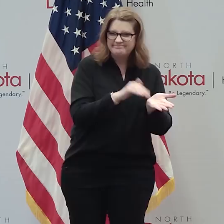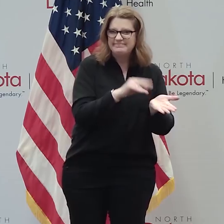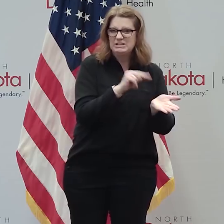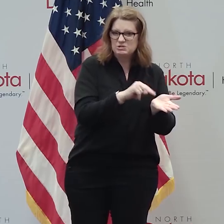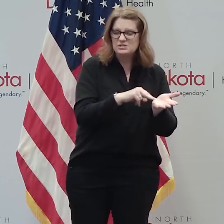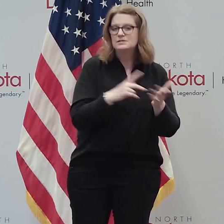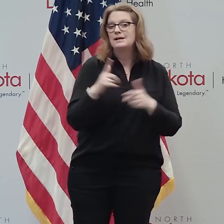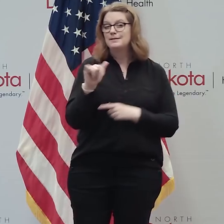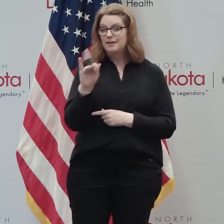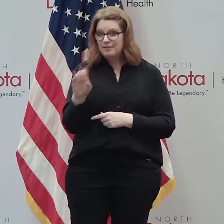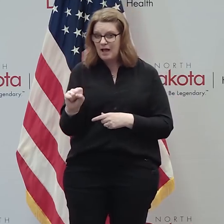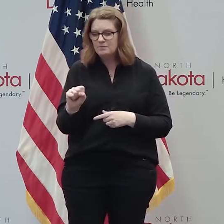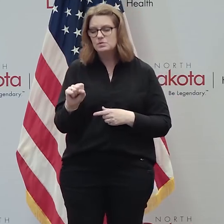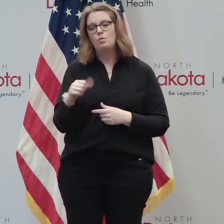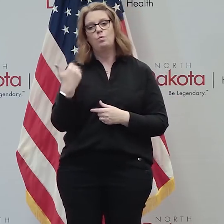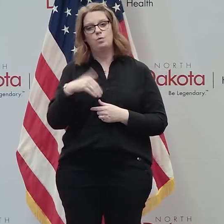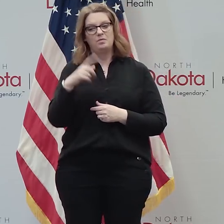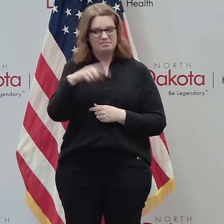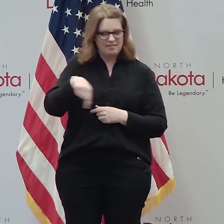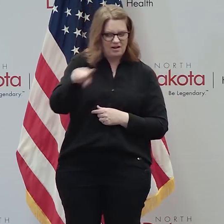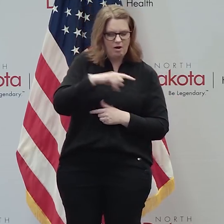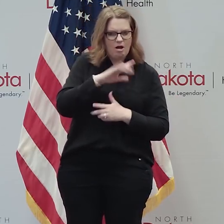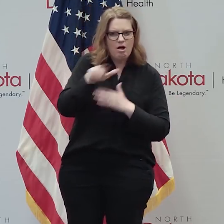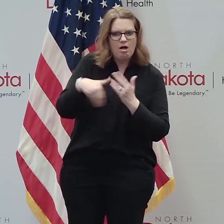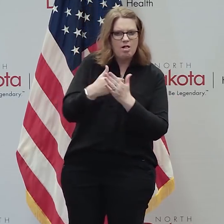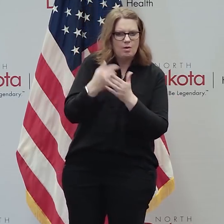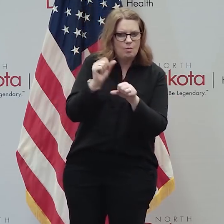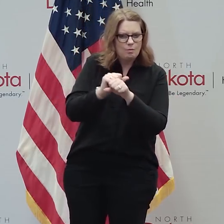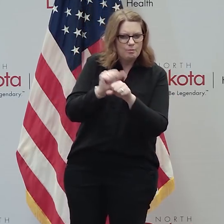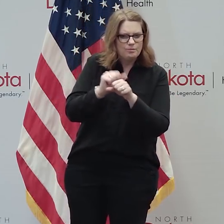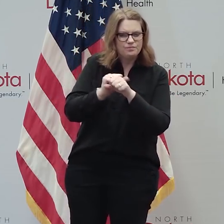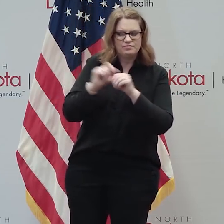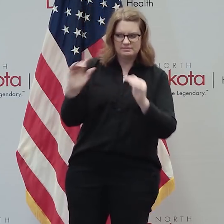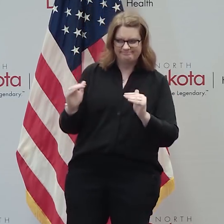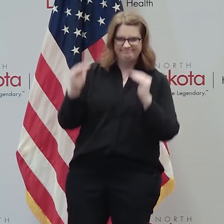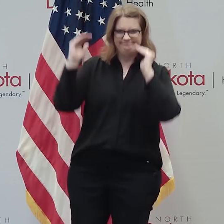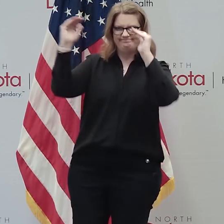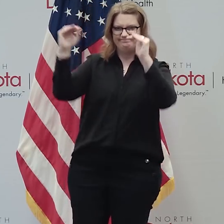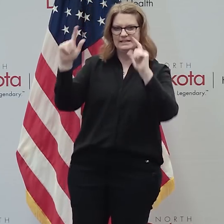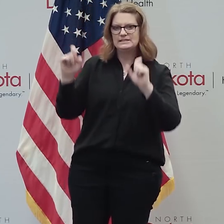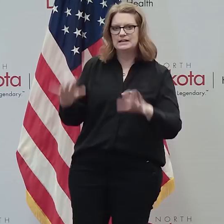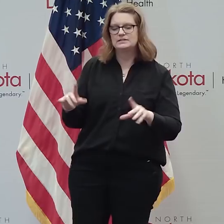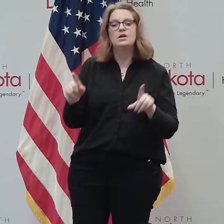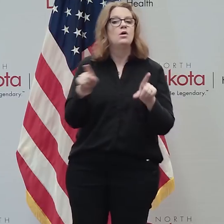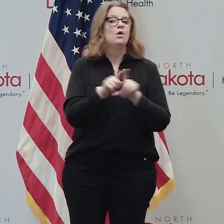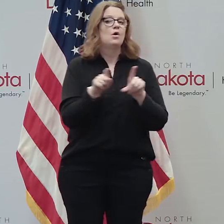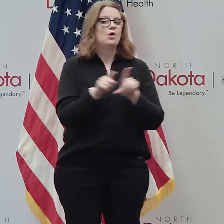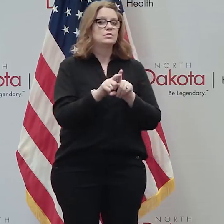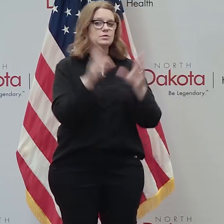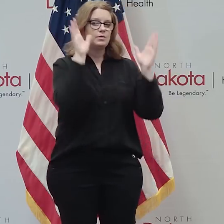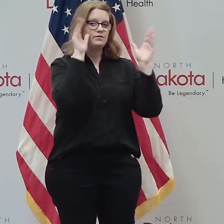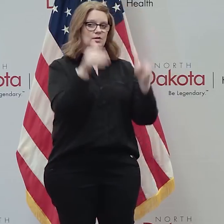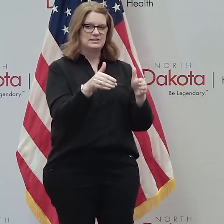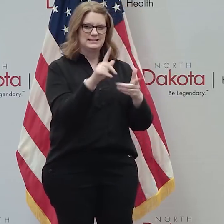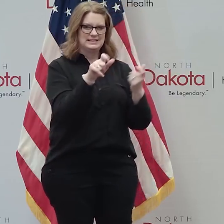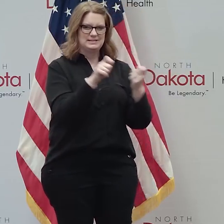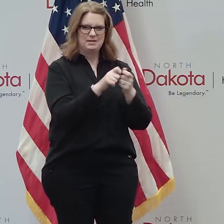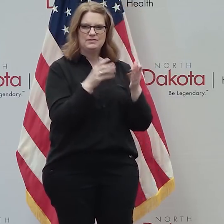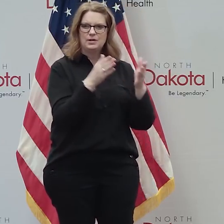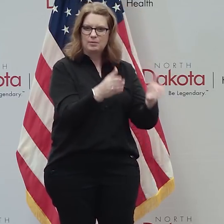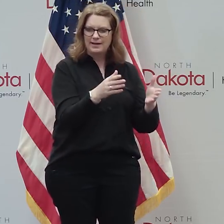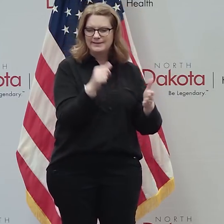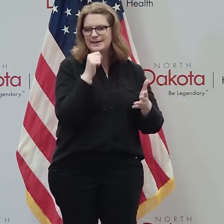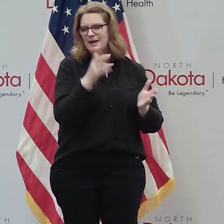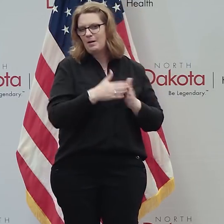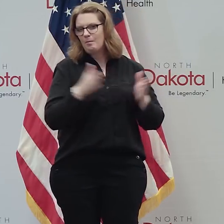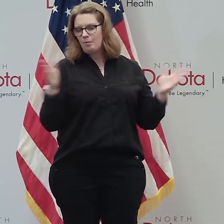that we're continue to do a lot of high quality testing. And also we're doing that in a targeted way, not in a broad way,